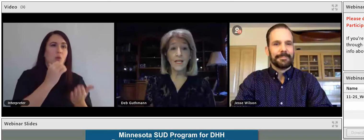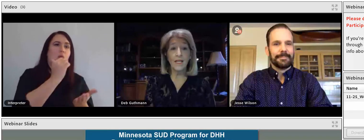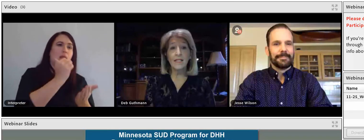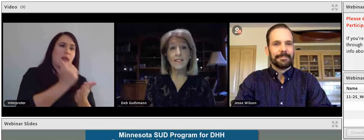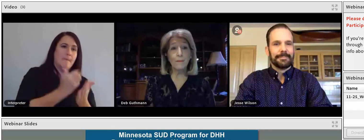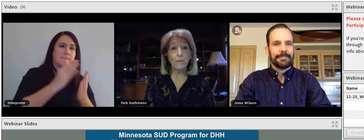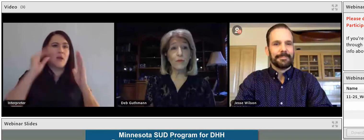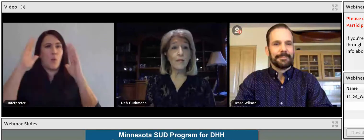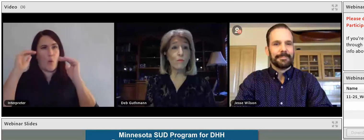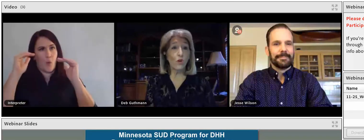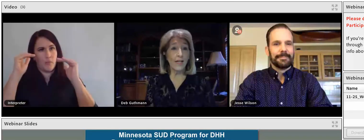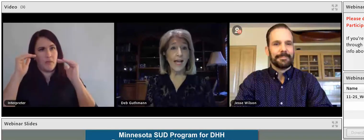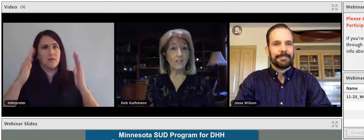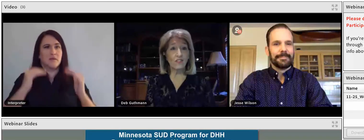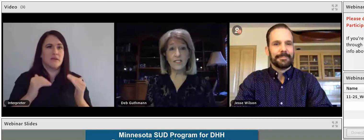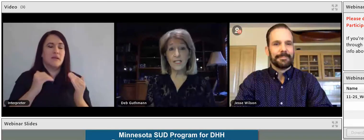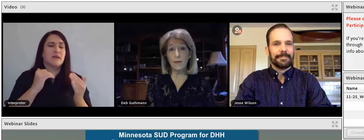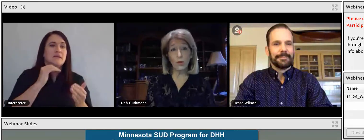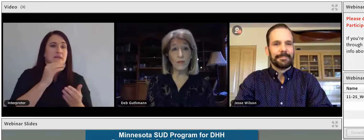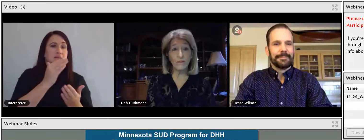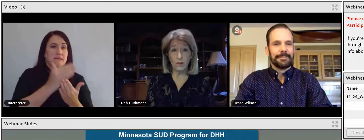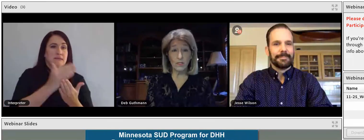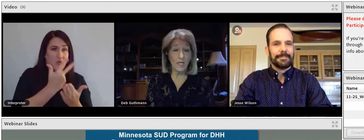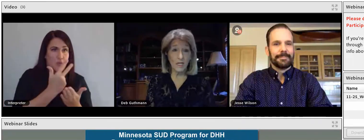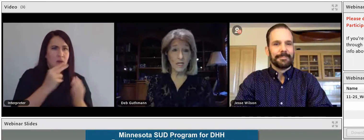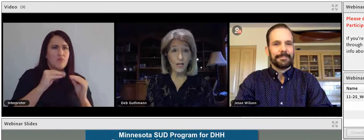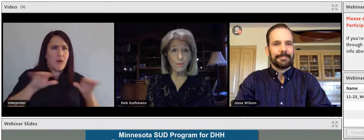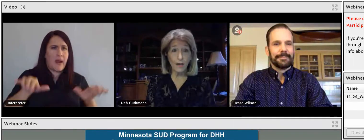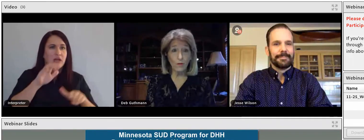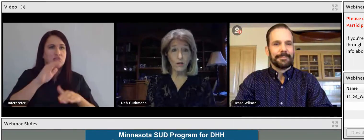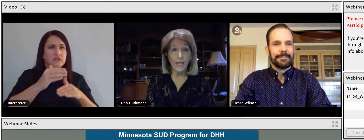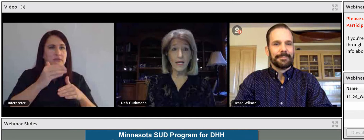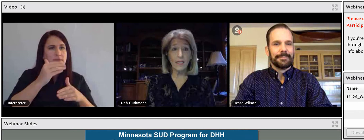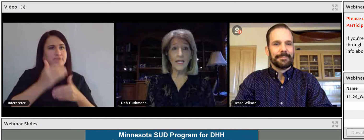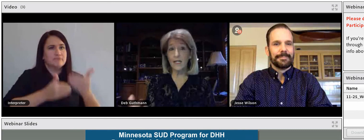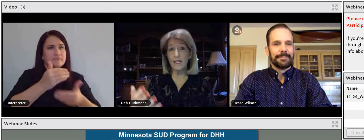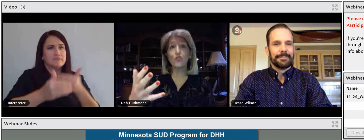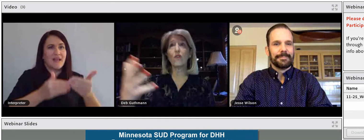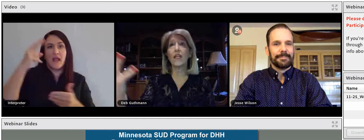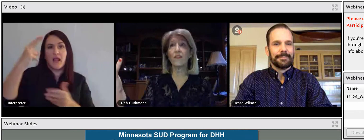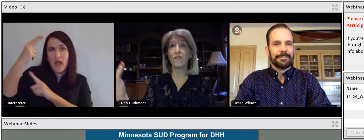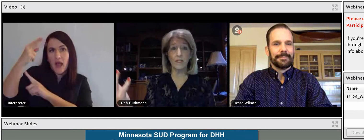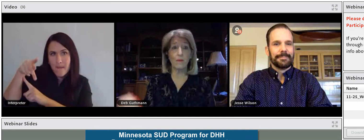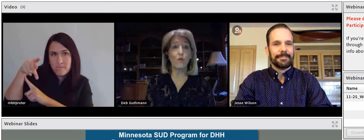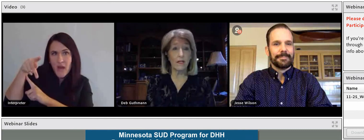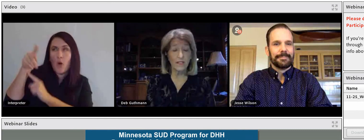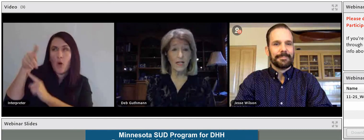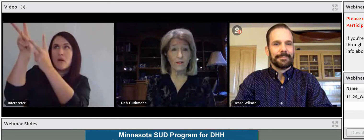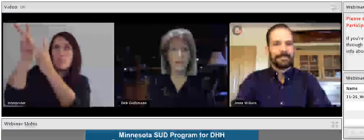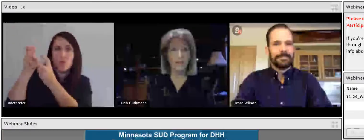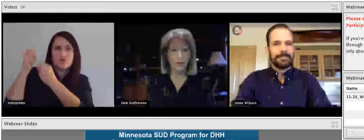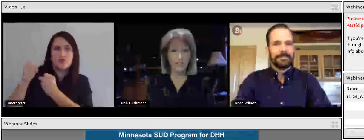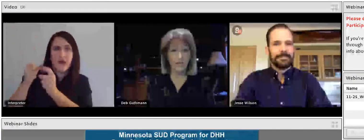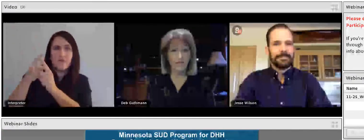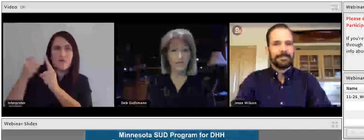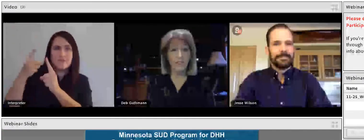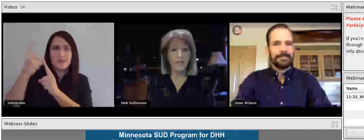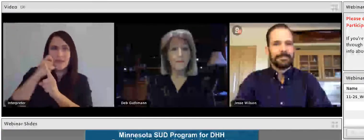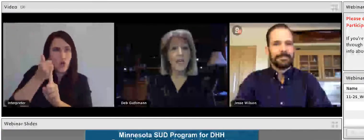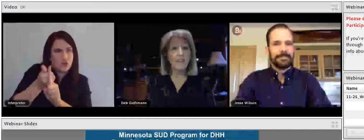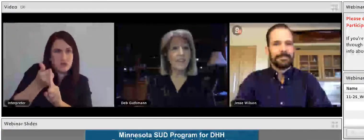step. Step 3, more an action step where we focus on higher power and getting strength from somewhere else other